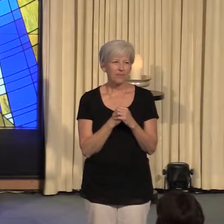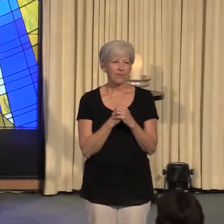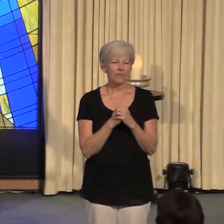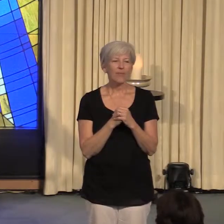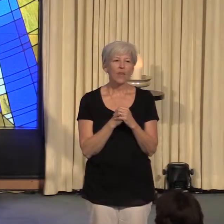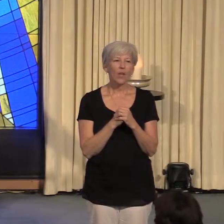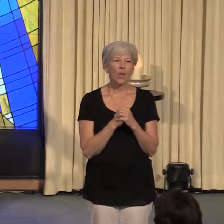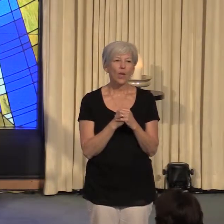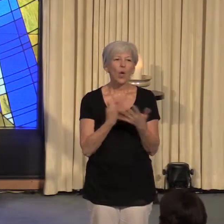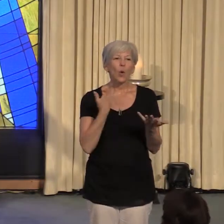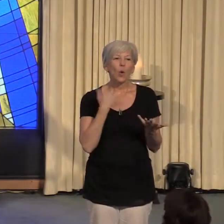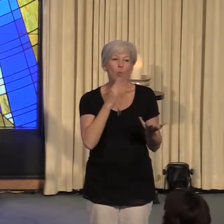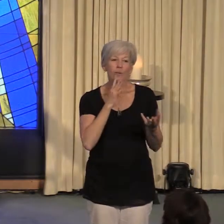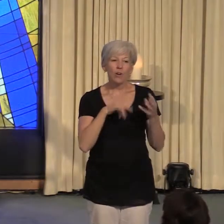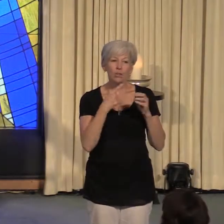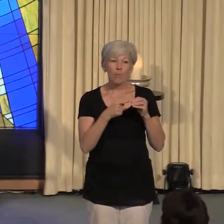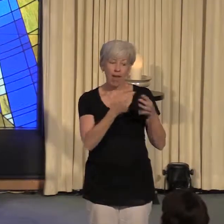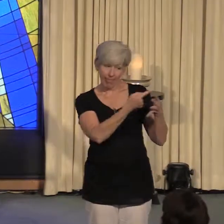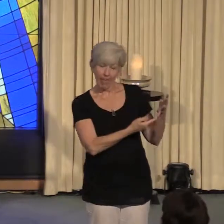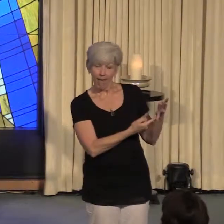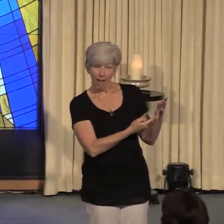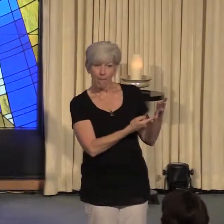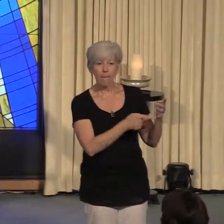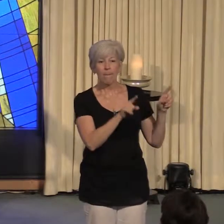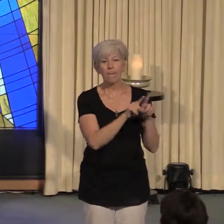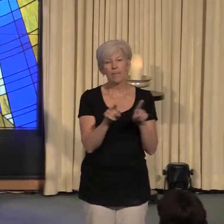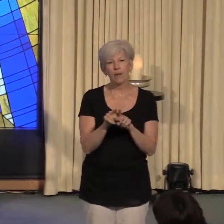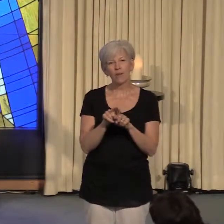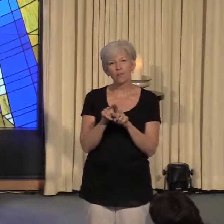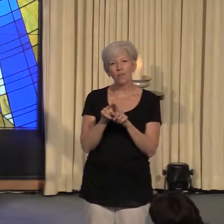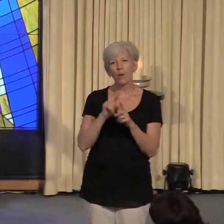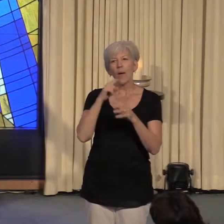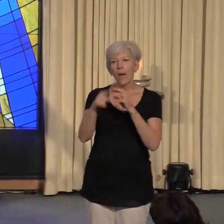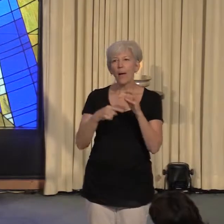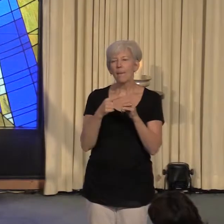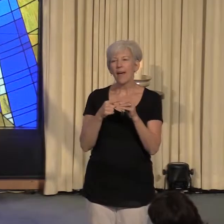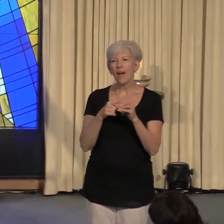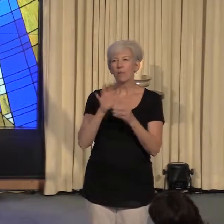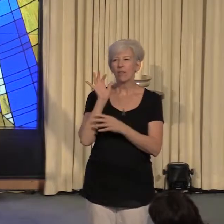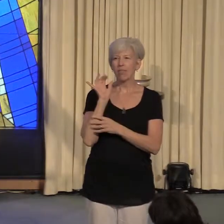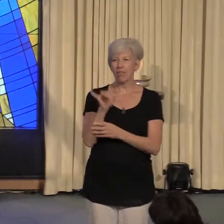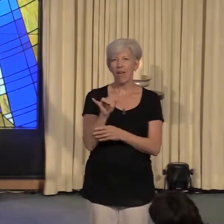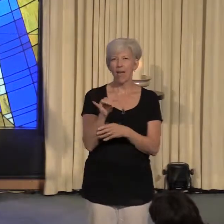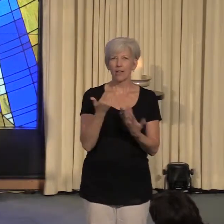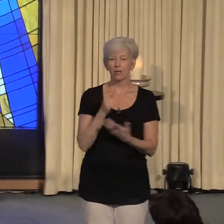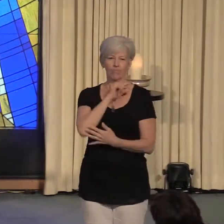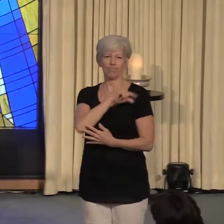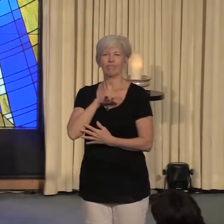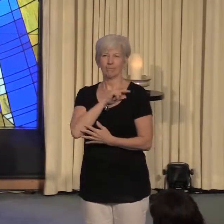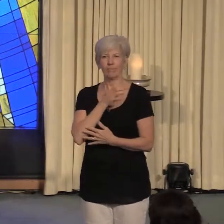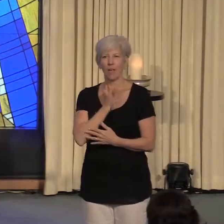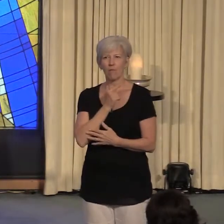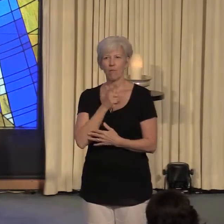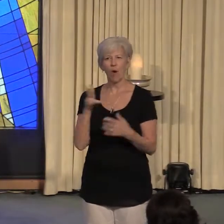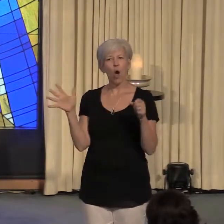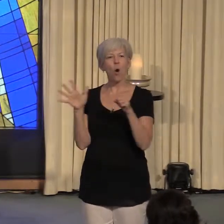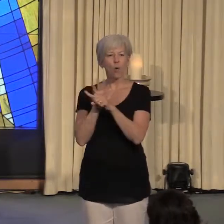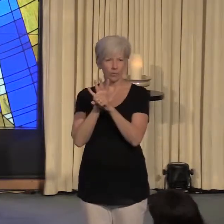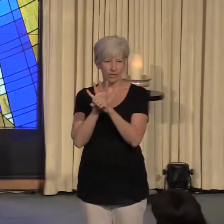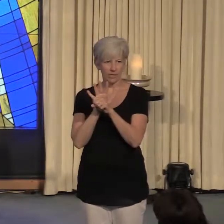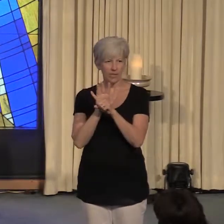And we talked not only about them, but also about that attribute of wholeness, which brings us into